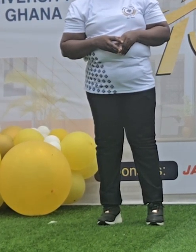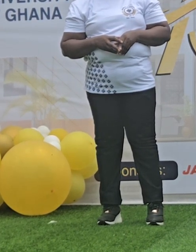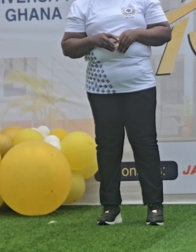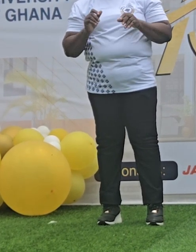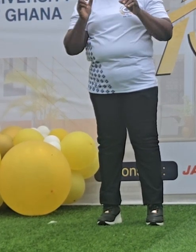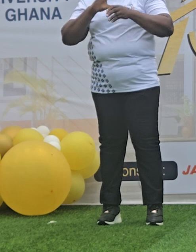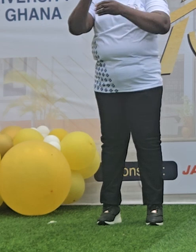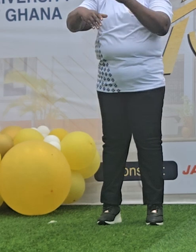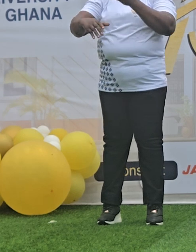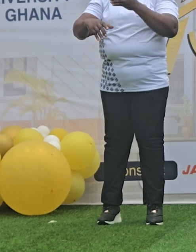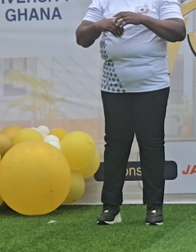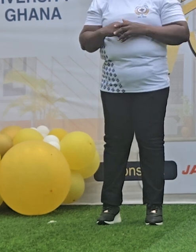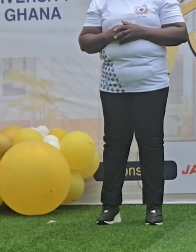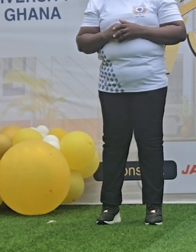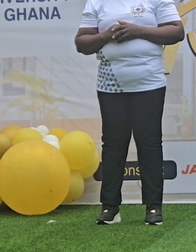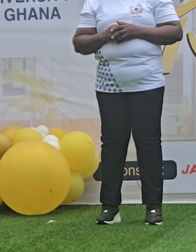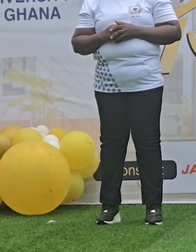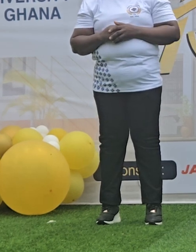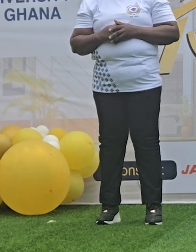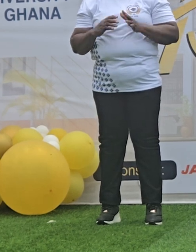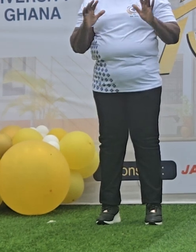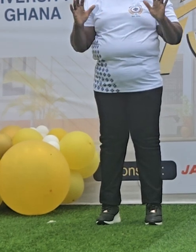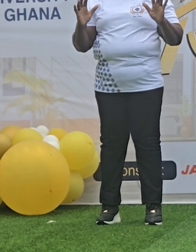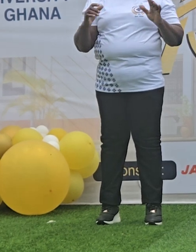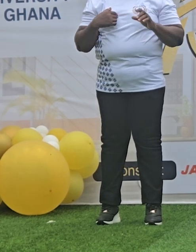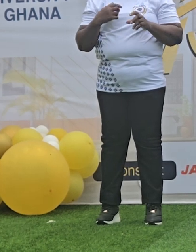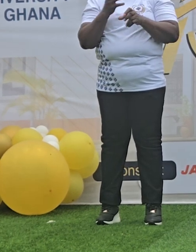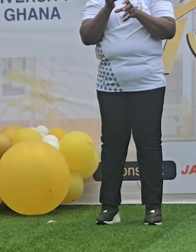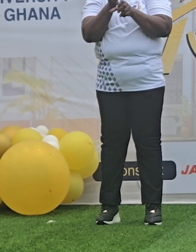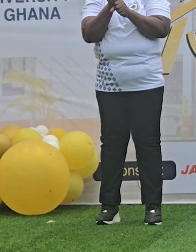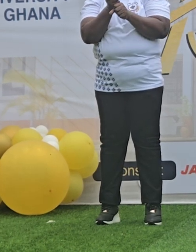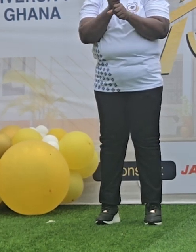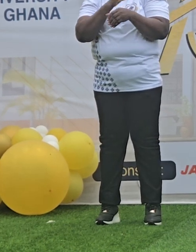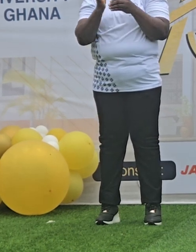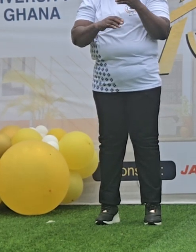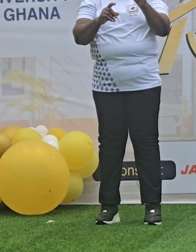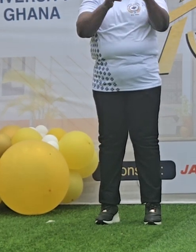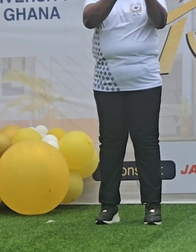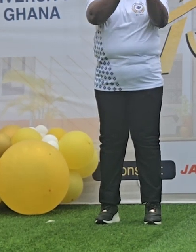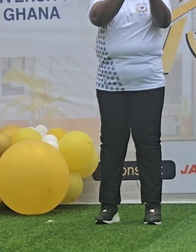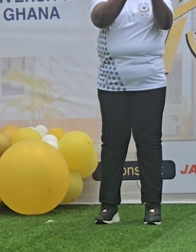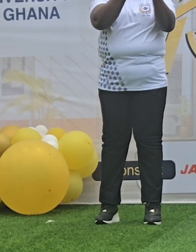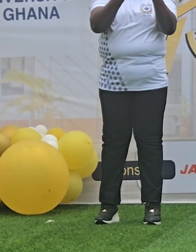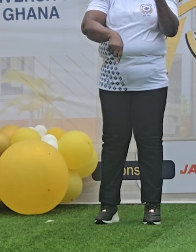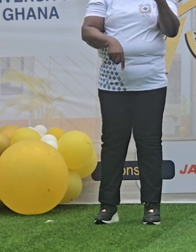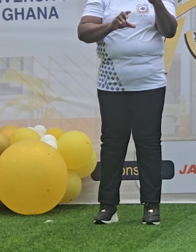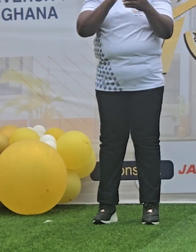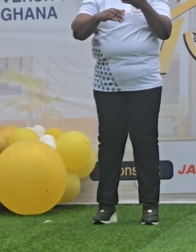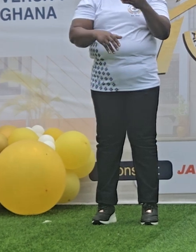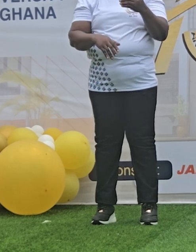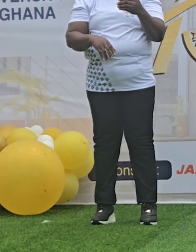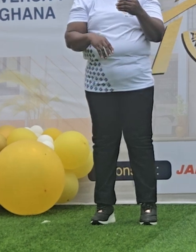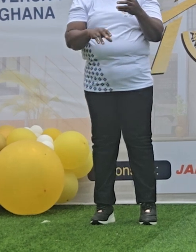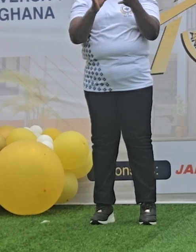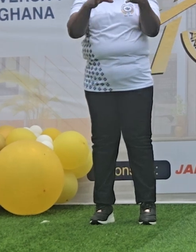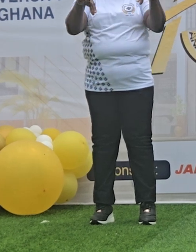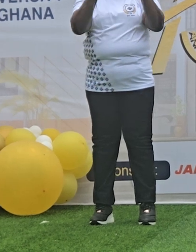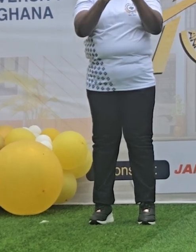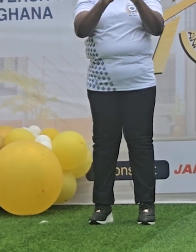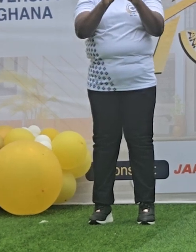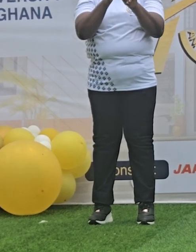To conclude, I'll just make three short conclusions. The first one is that the relevance